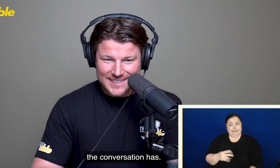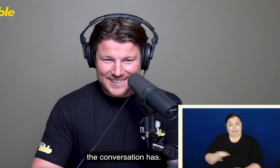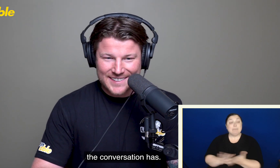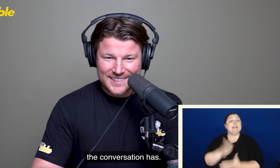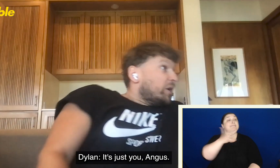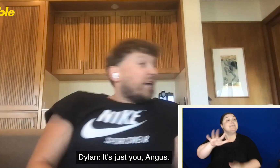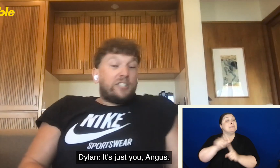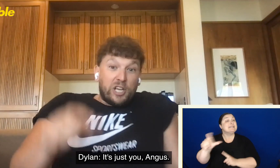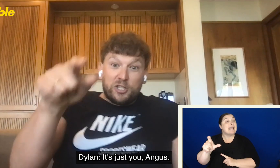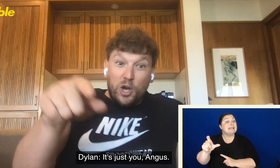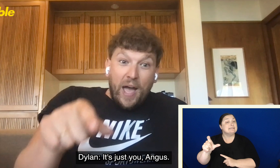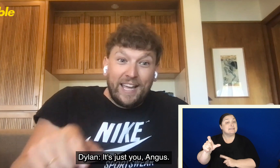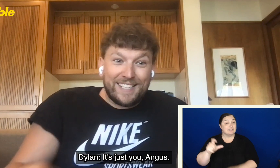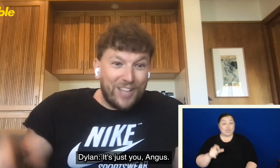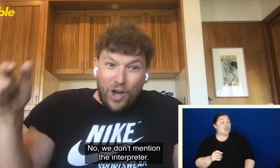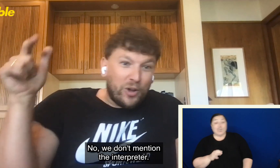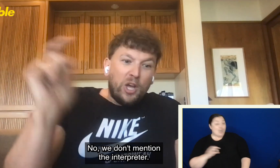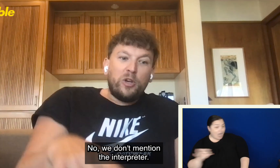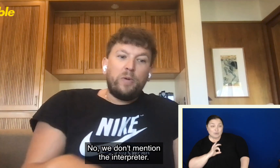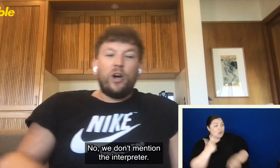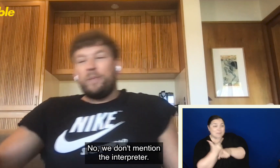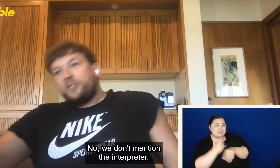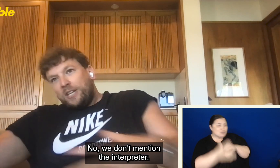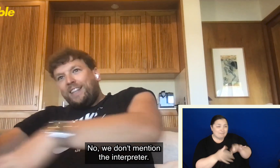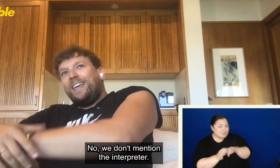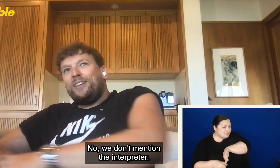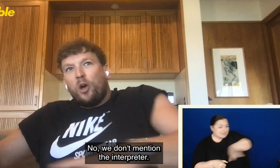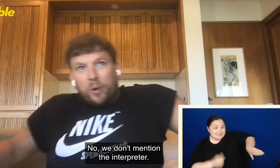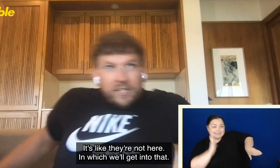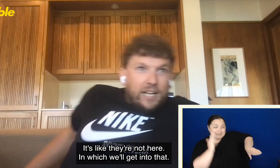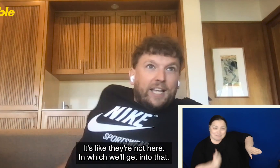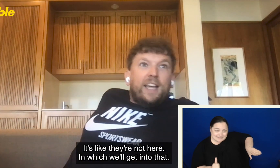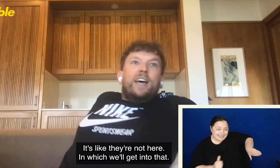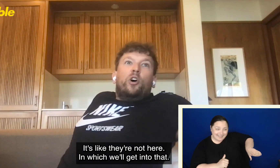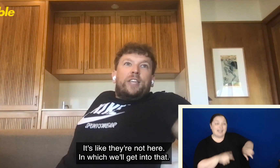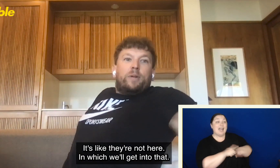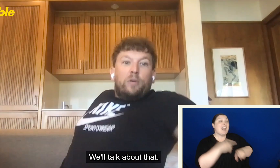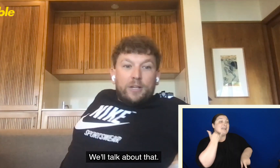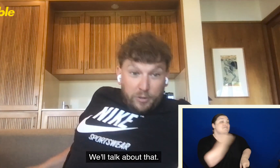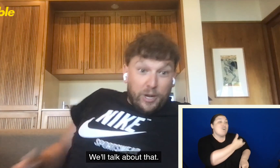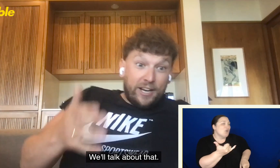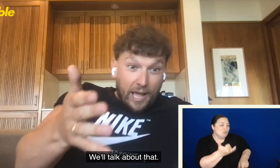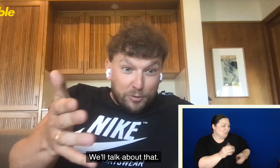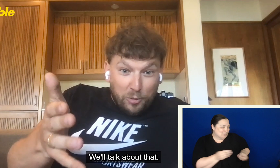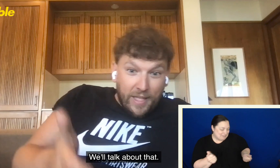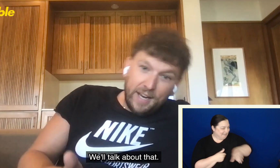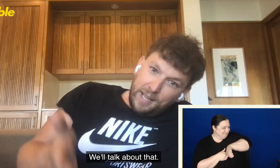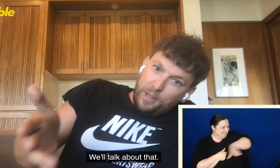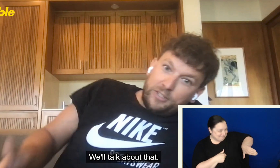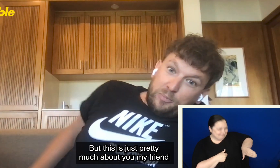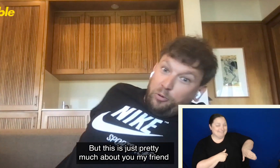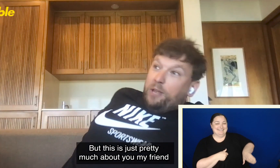has. It's just you, Angus. No, we don't mention the interpreter. It's like they're not here when you ask, which we'll get into that. We'll talk